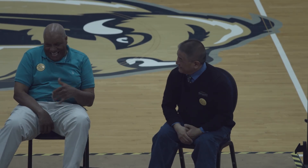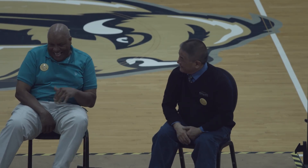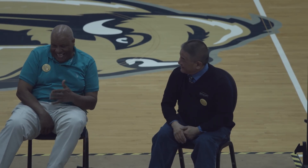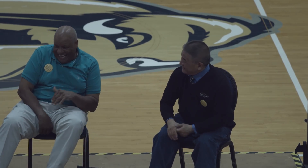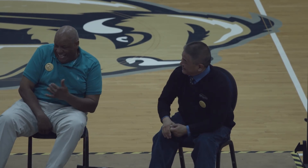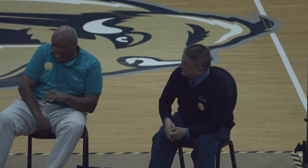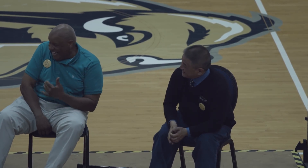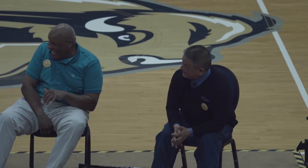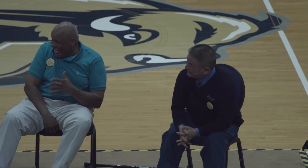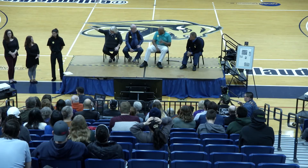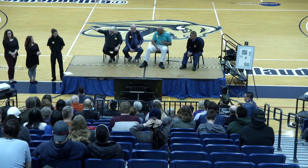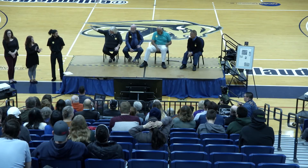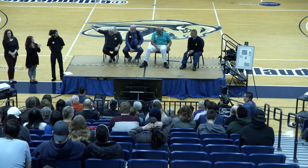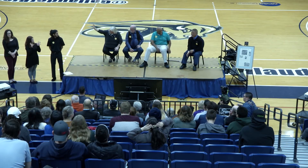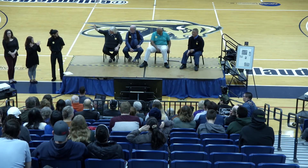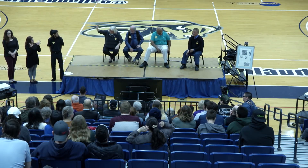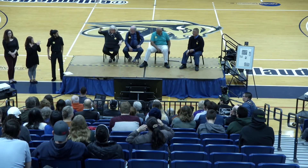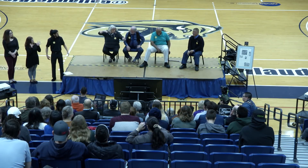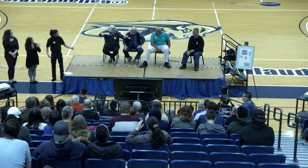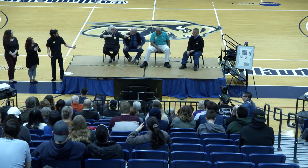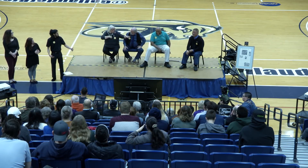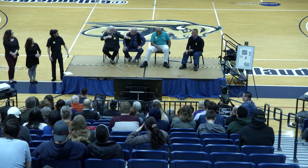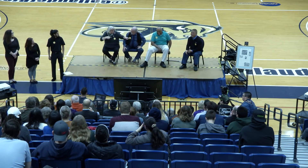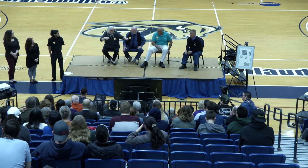so grateful to have had the shots I got.